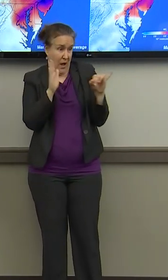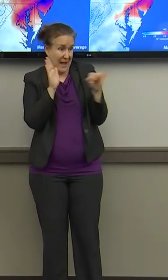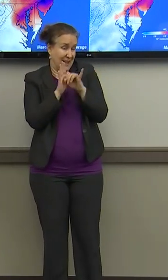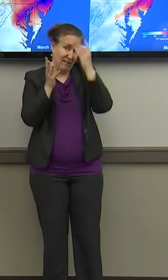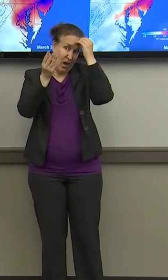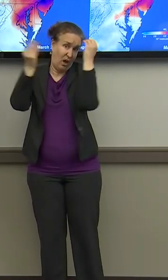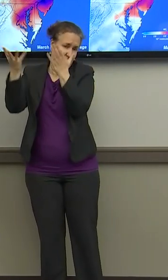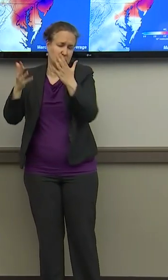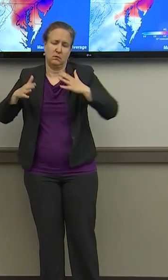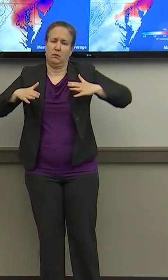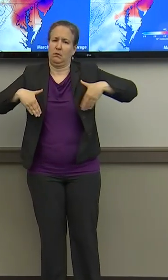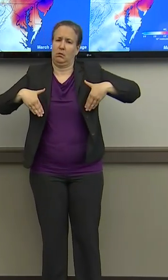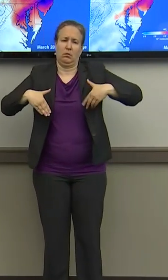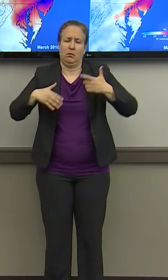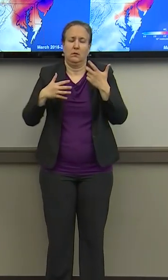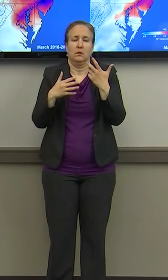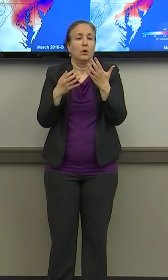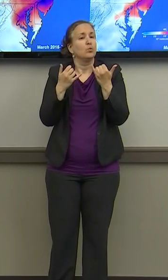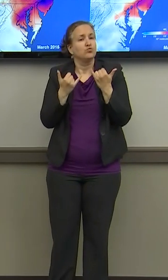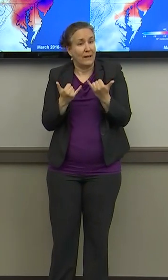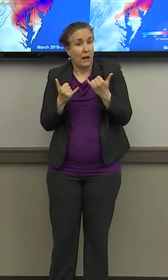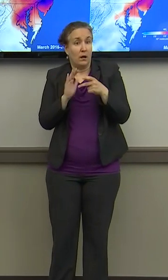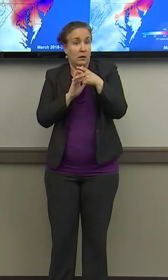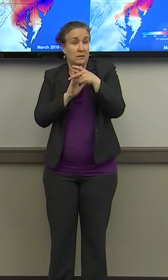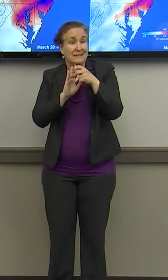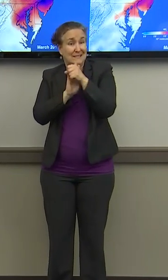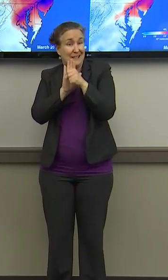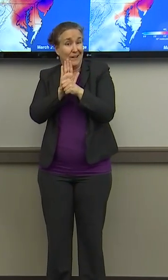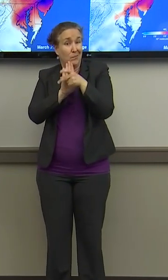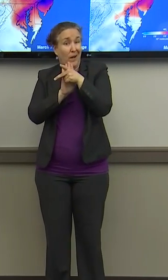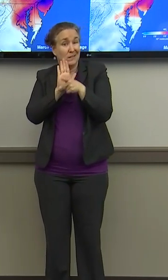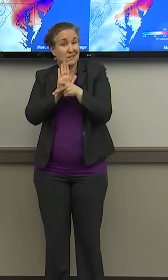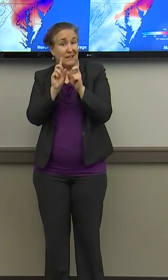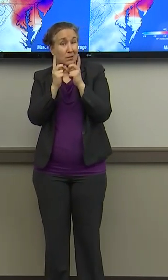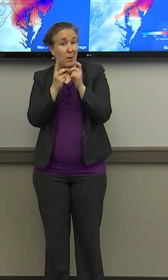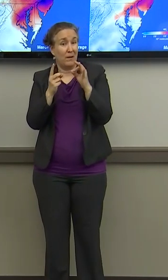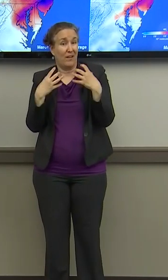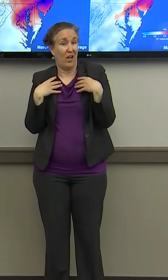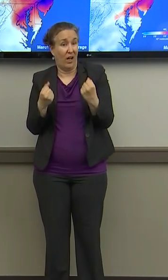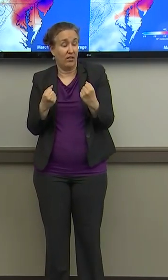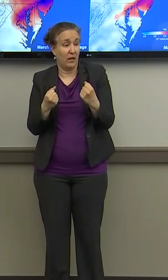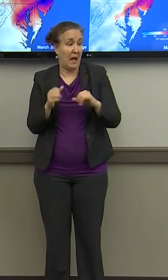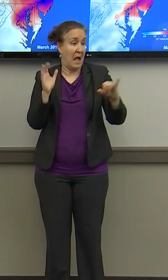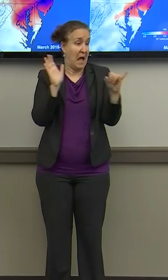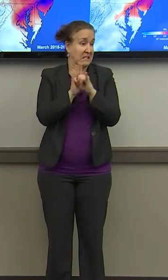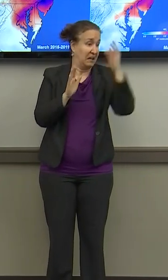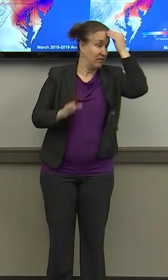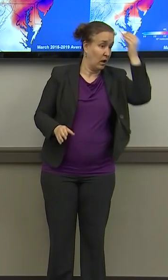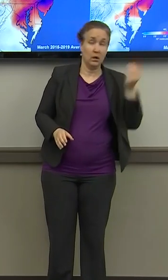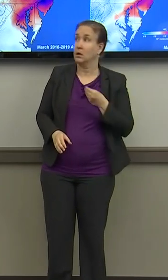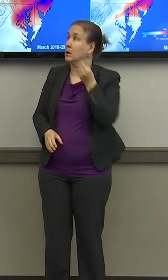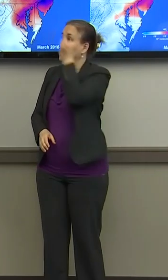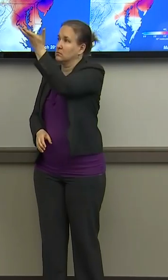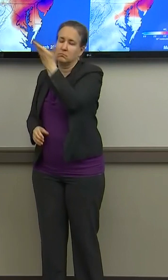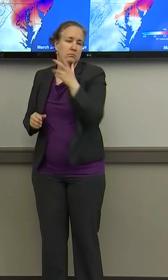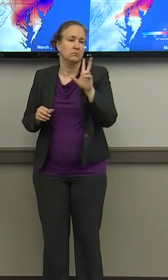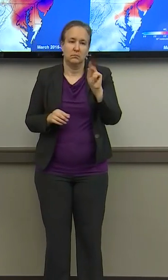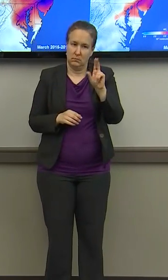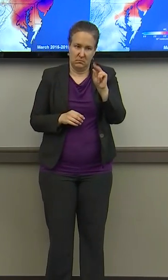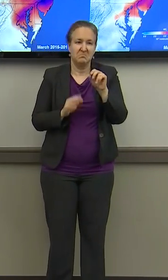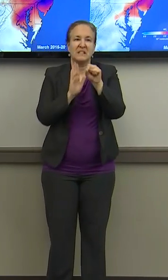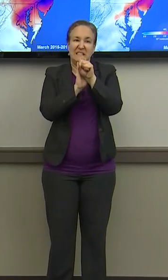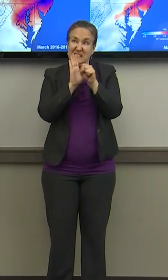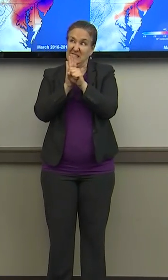those facilities. Right now, it is a policy of the state Department of Health not to identify those facilities. The state is